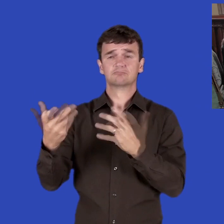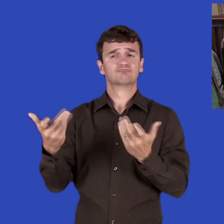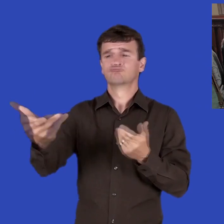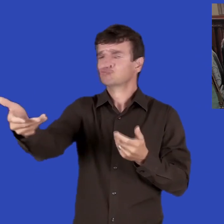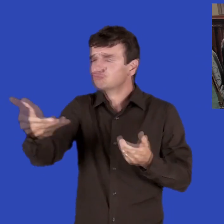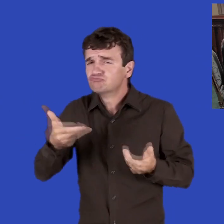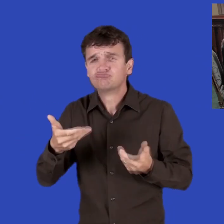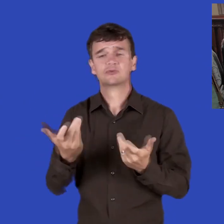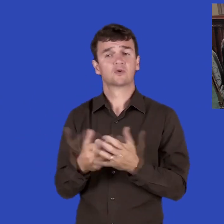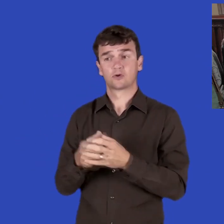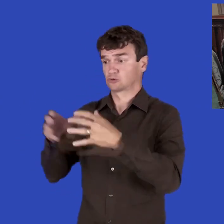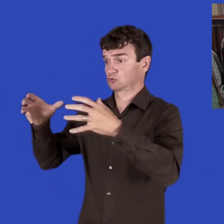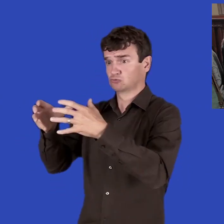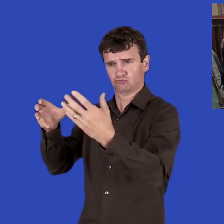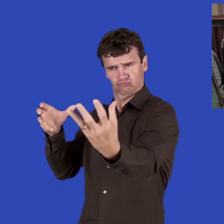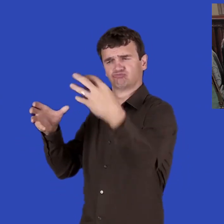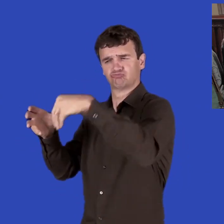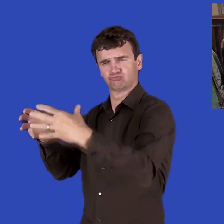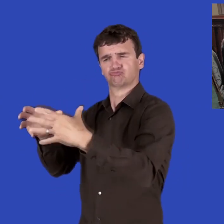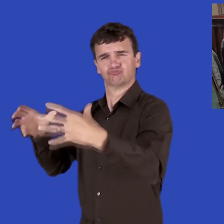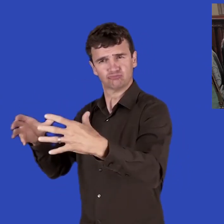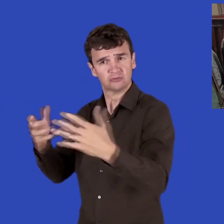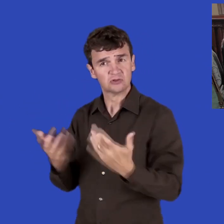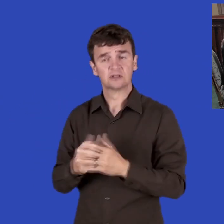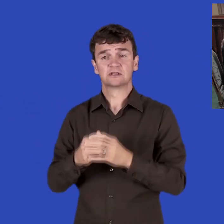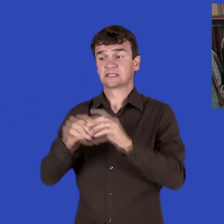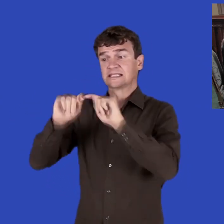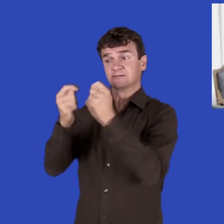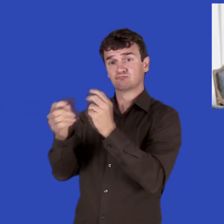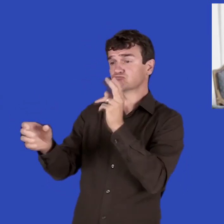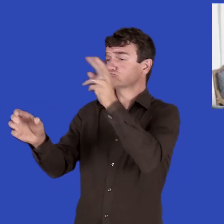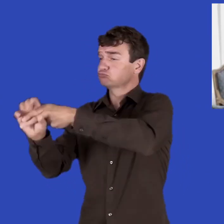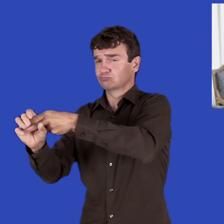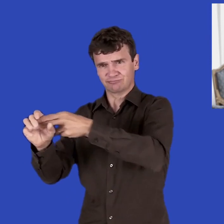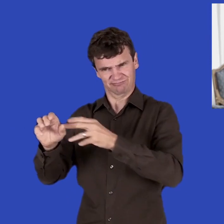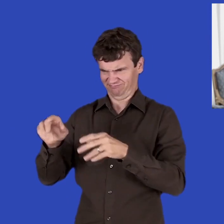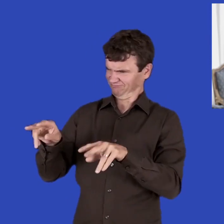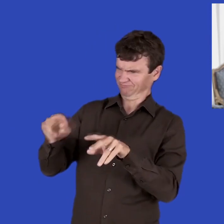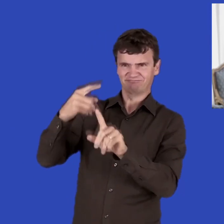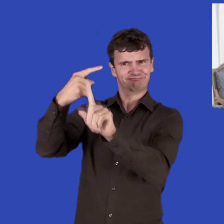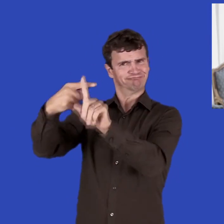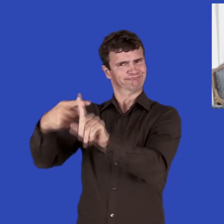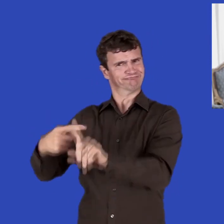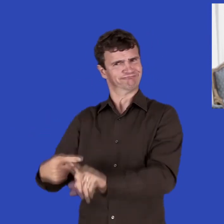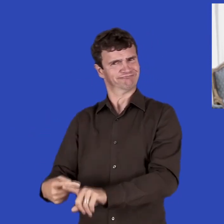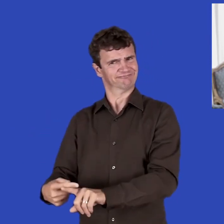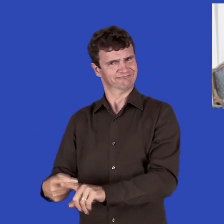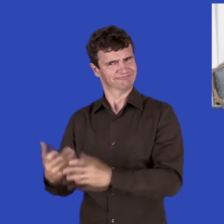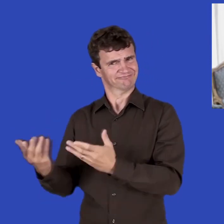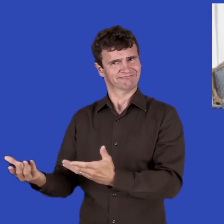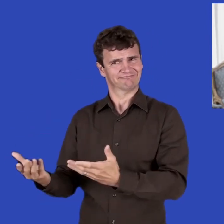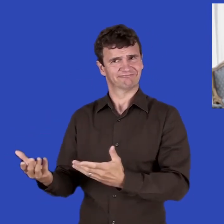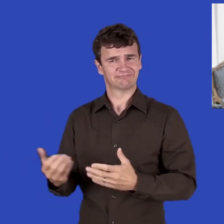can achieve benefits. But the word we should be looking at is membership. And membership is a very different word.